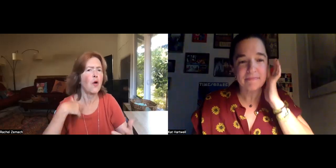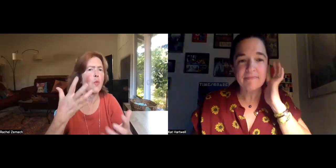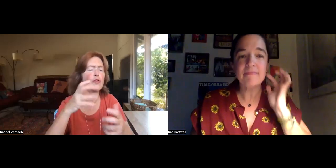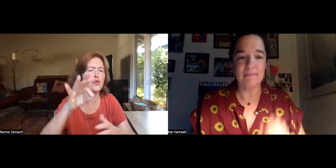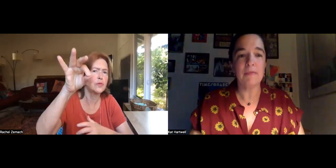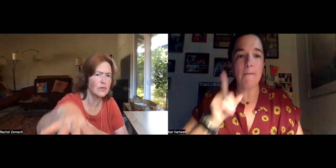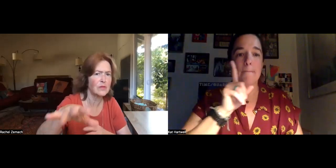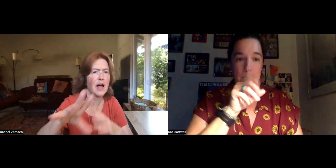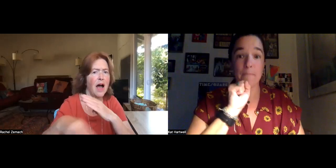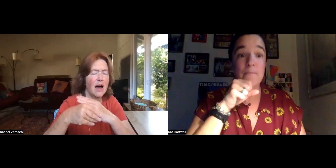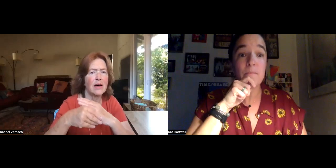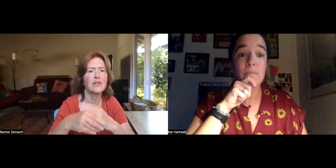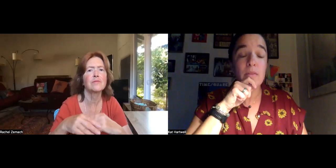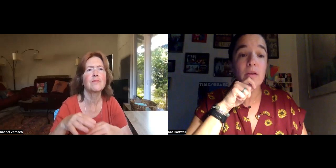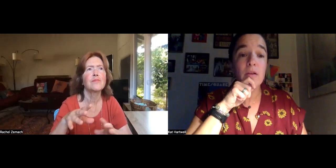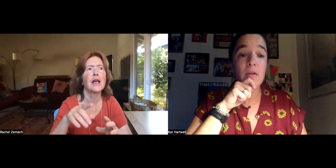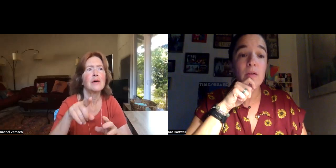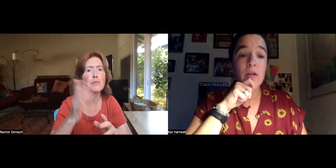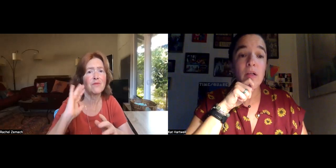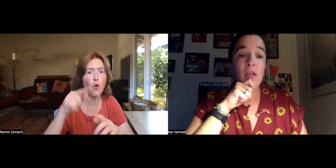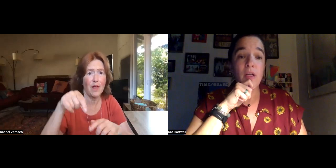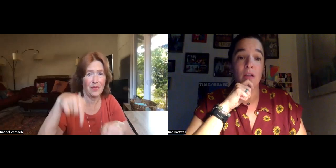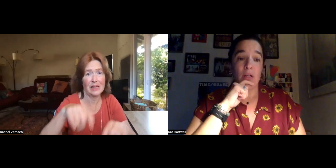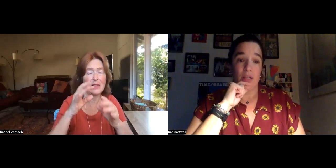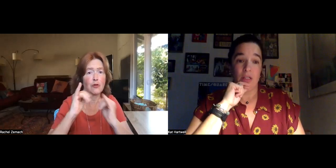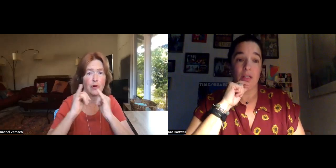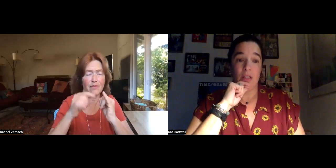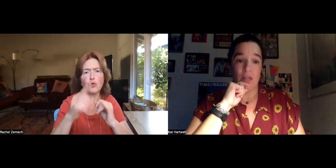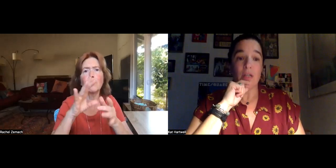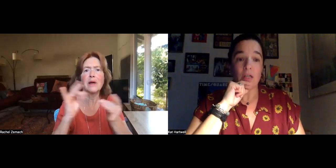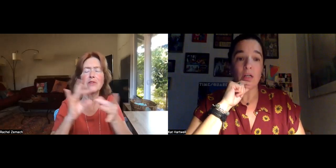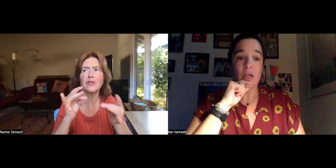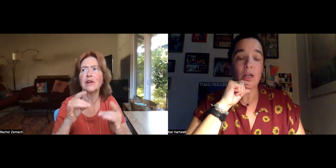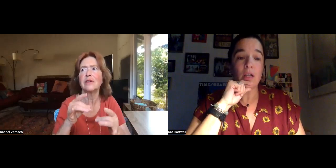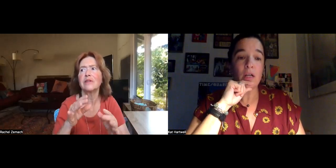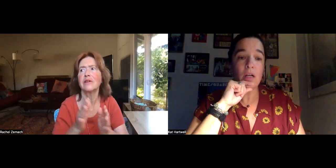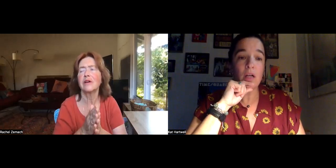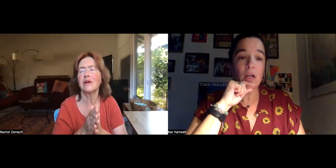Want to add when this interview